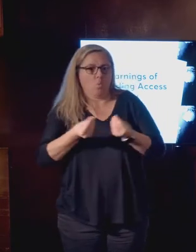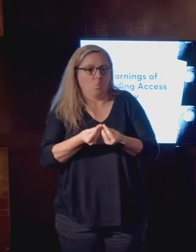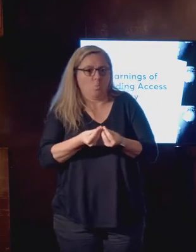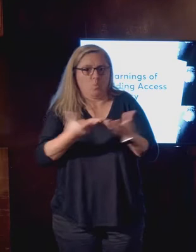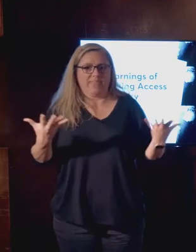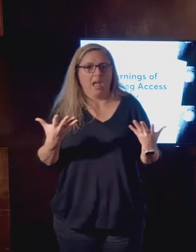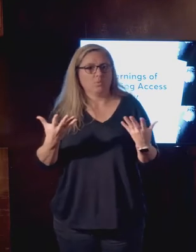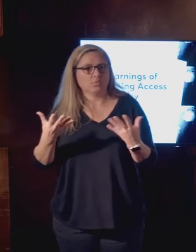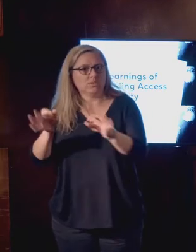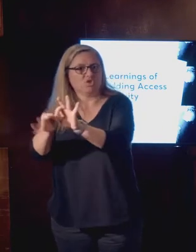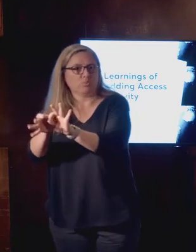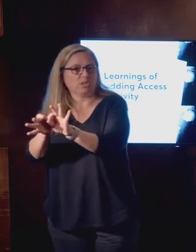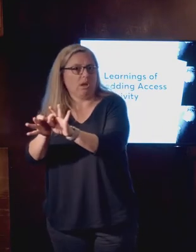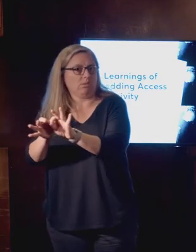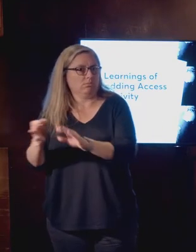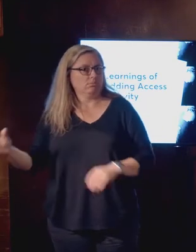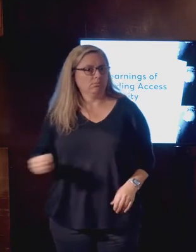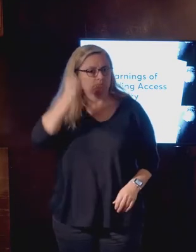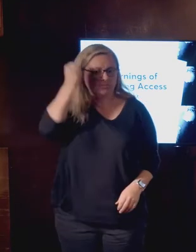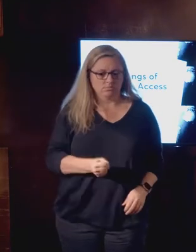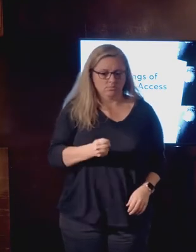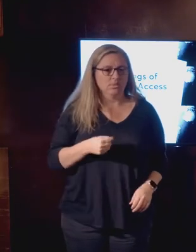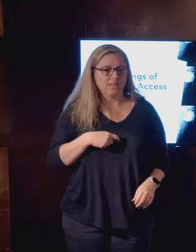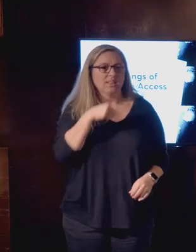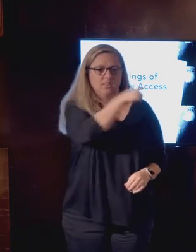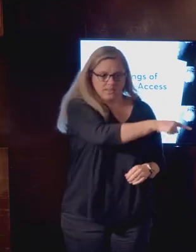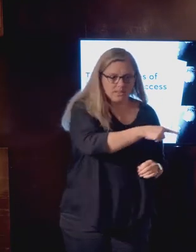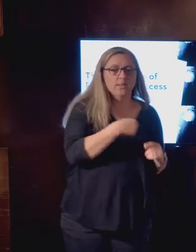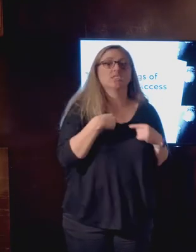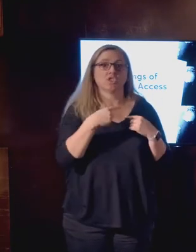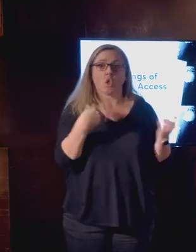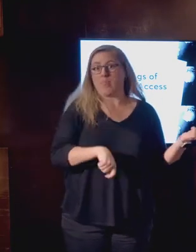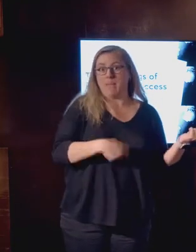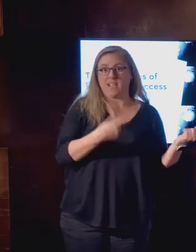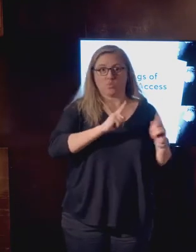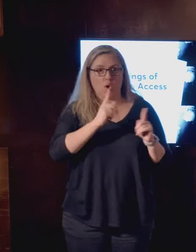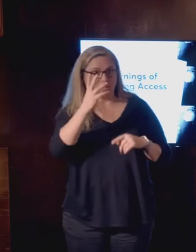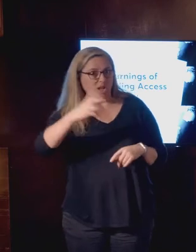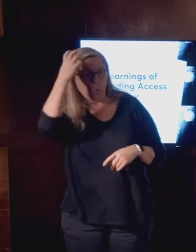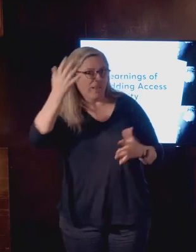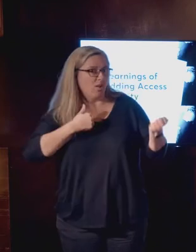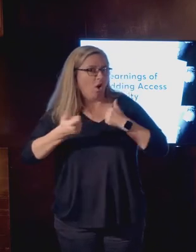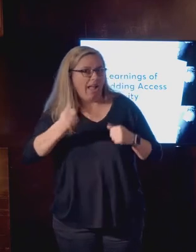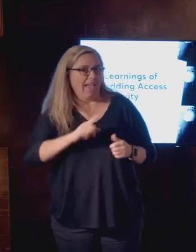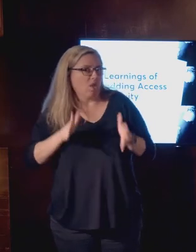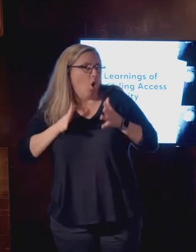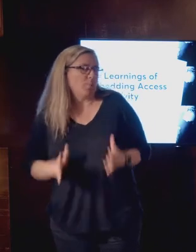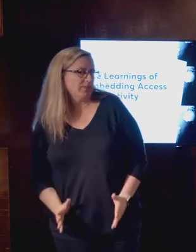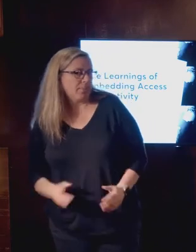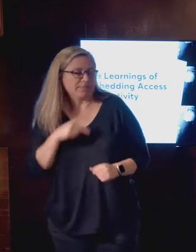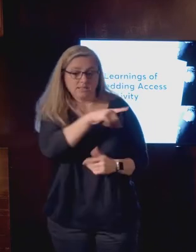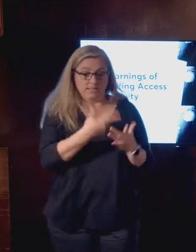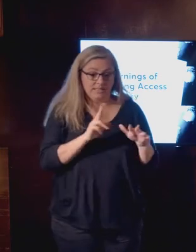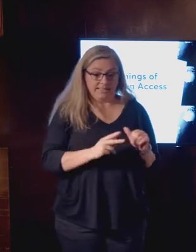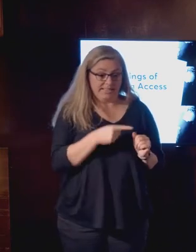an interpreter on stage with us, because the band's Queen Kong and the Homo Sapiens. So even if it's not the show, if we've invited an audience